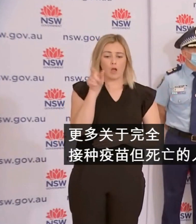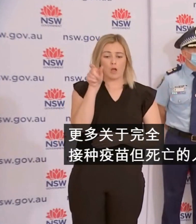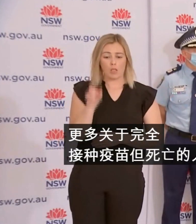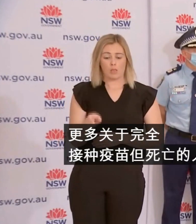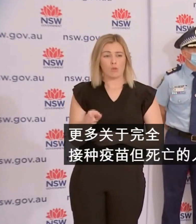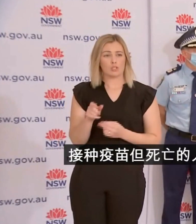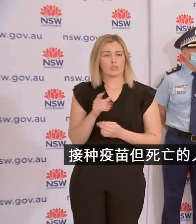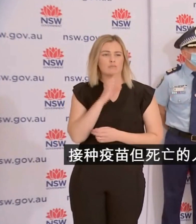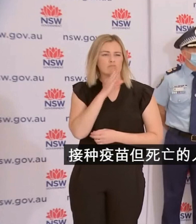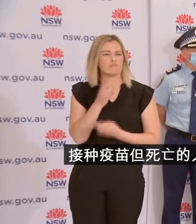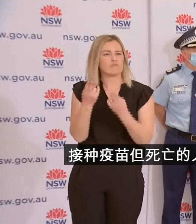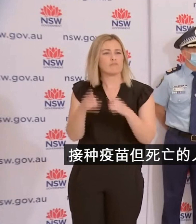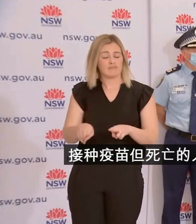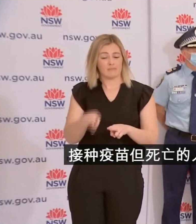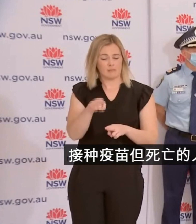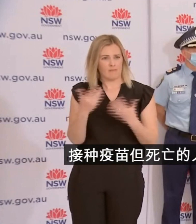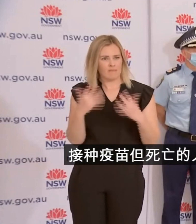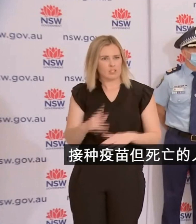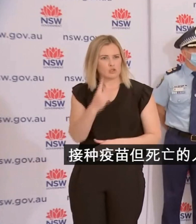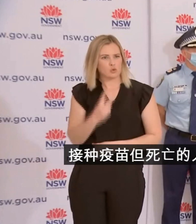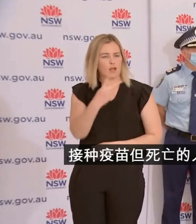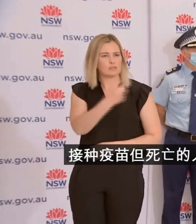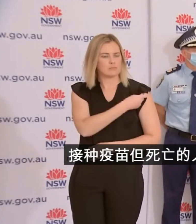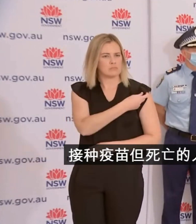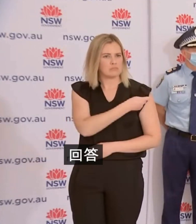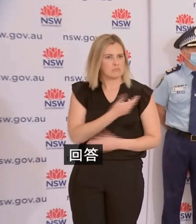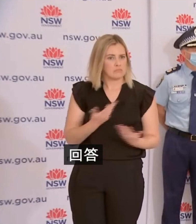who died? Is there any more details on that as to the situation, or...?